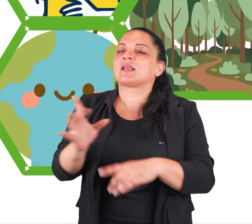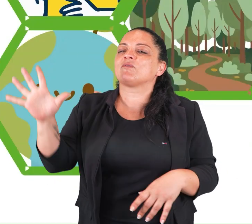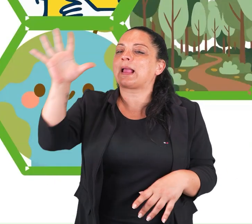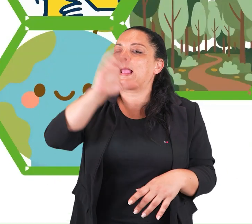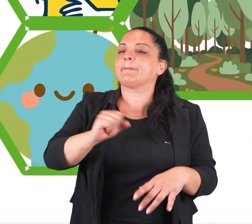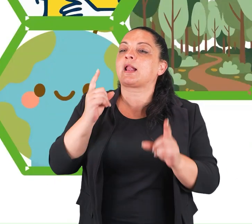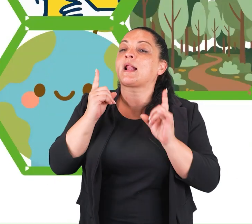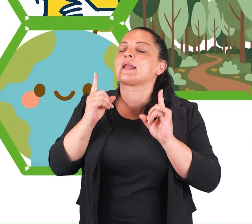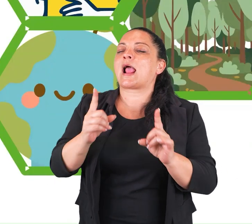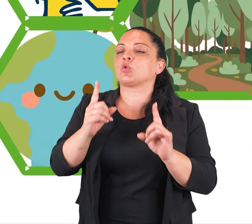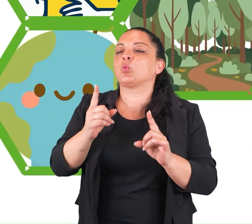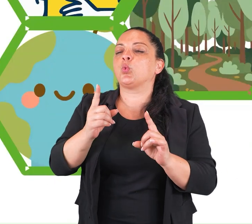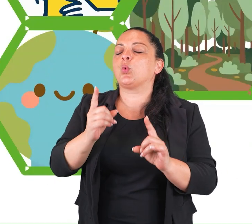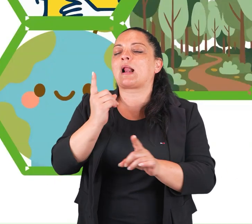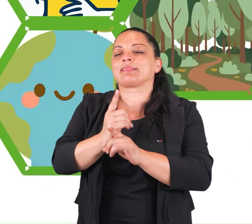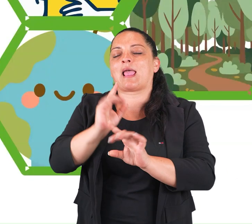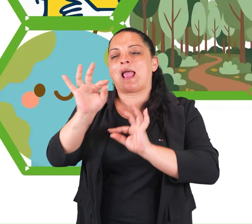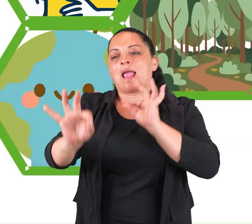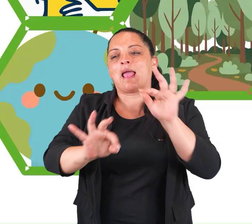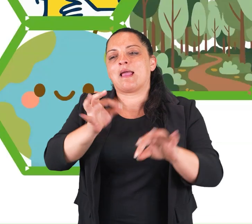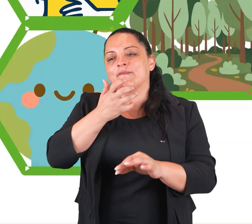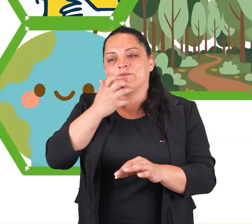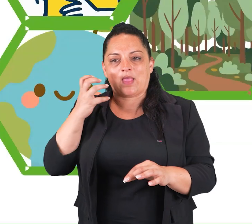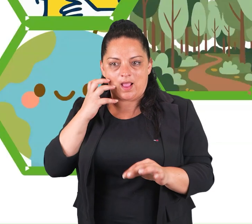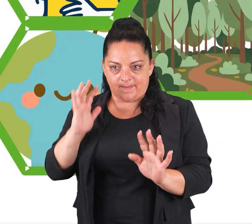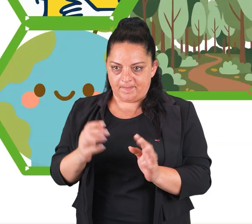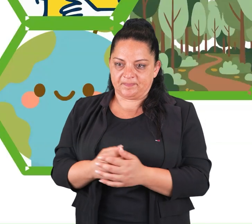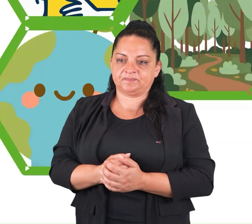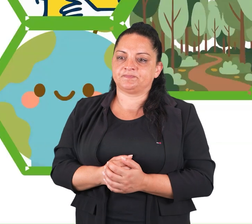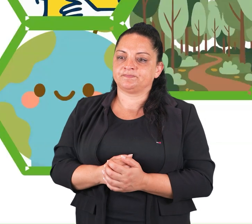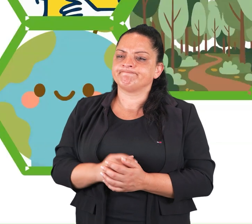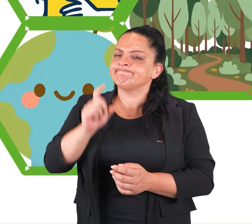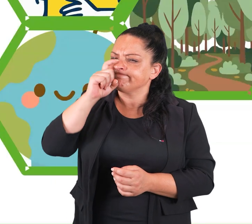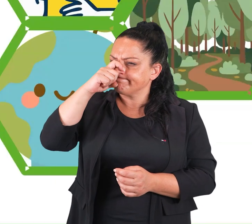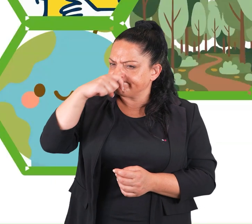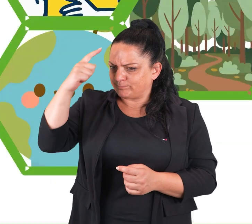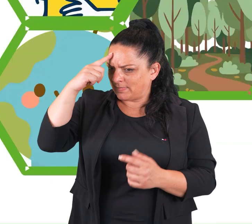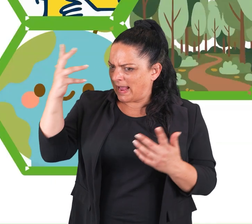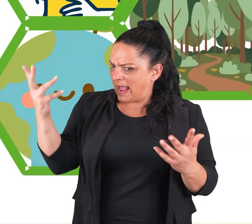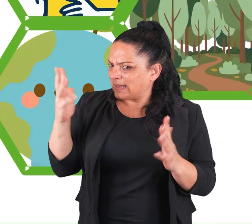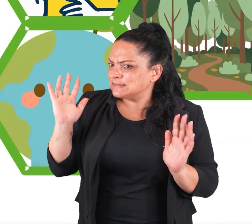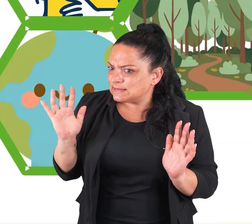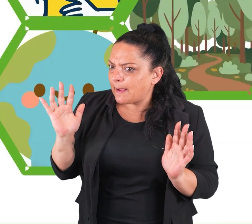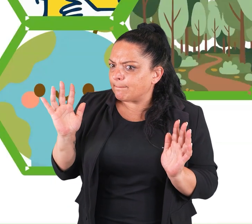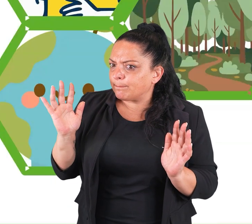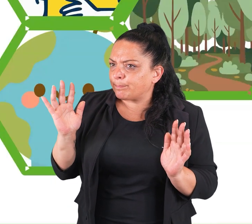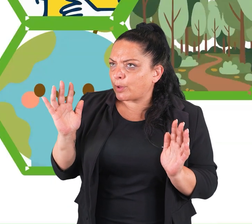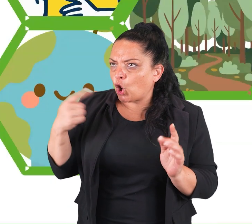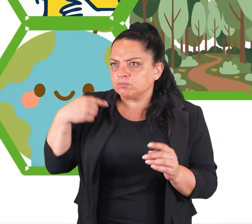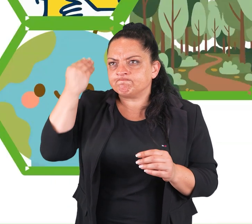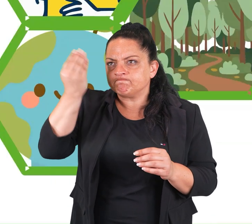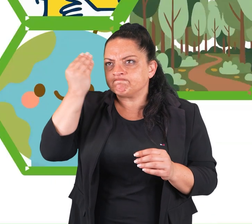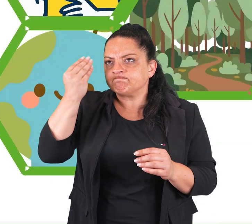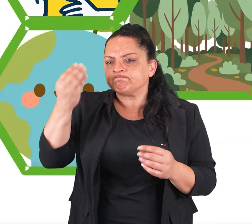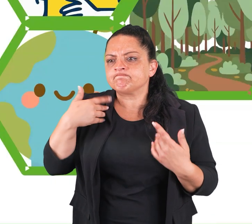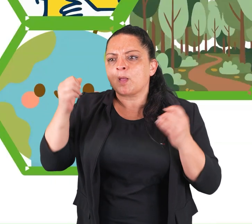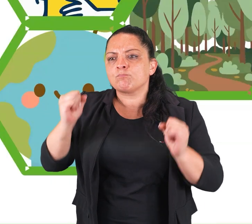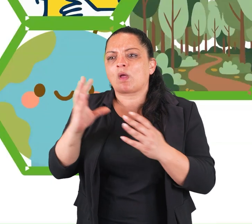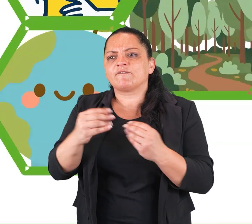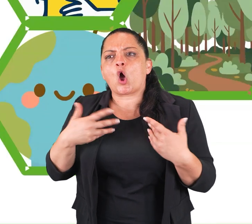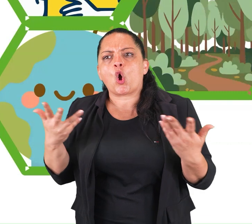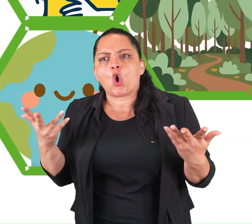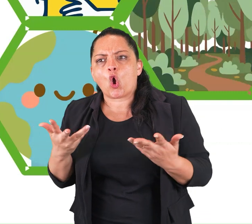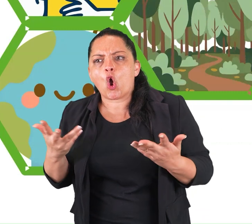basically understanding that nature deserves care as well. And curiosity,